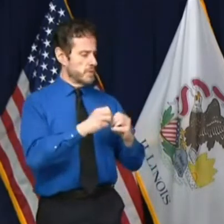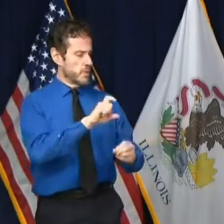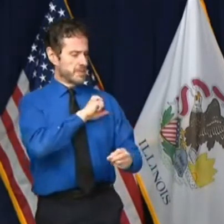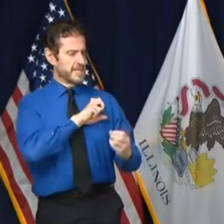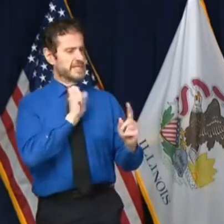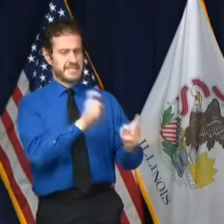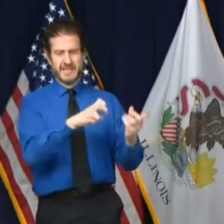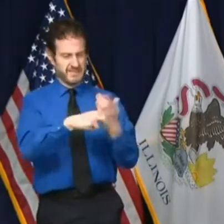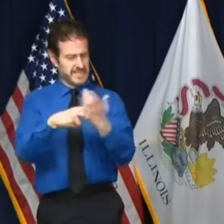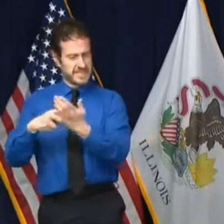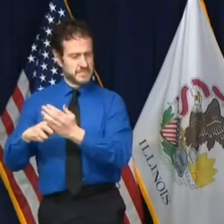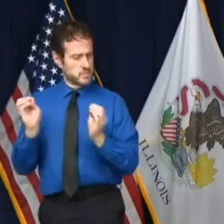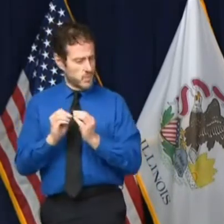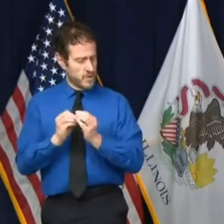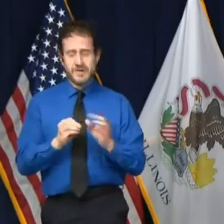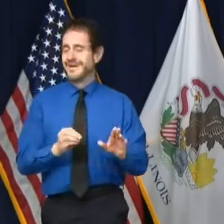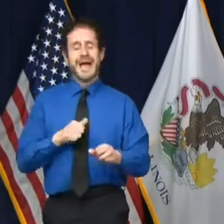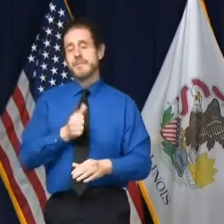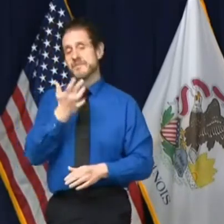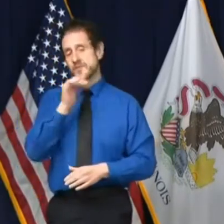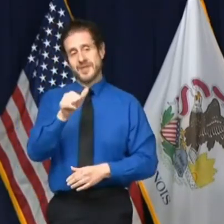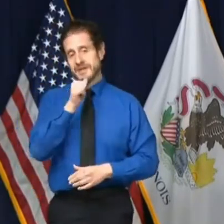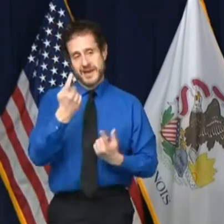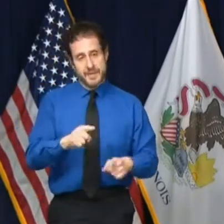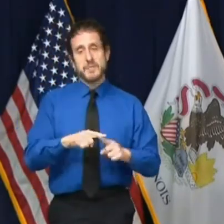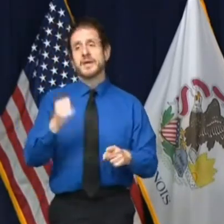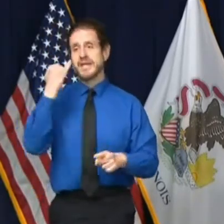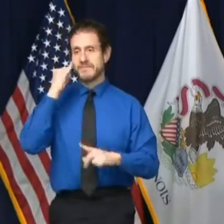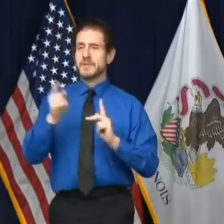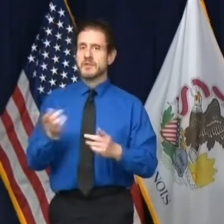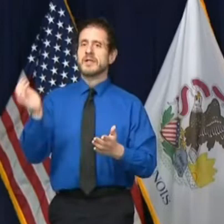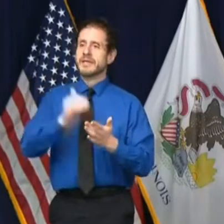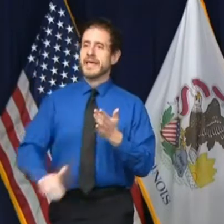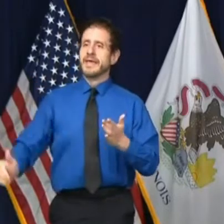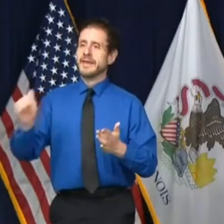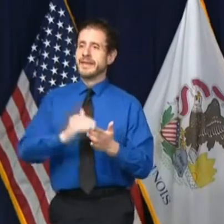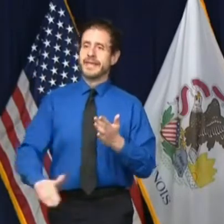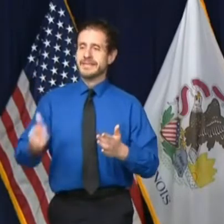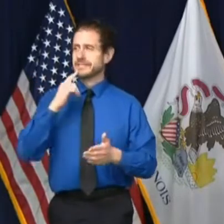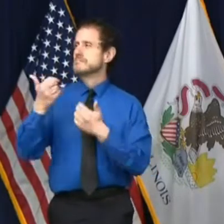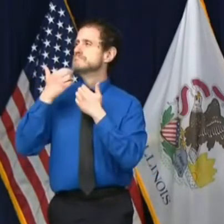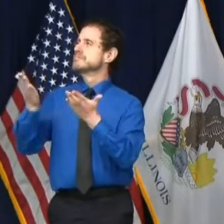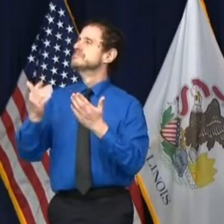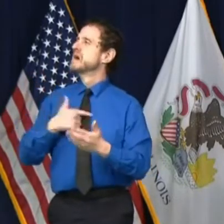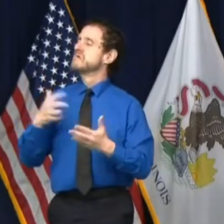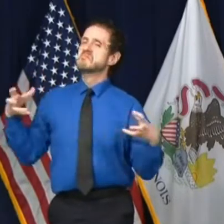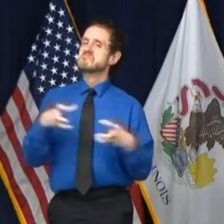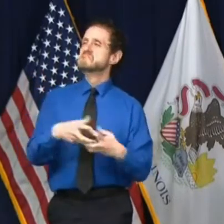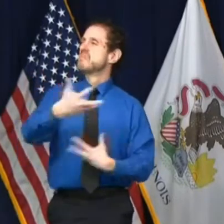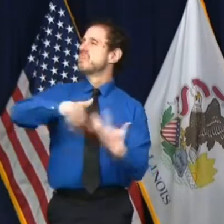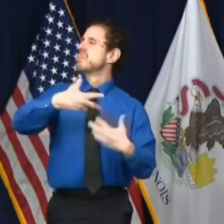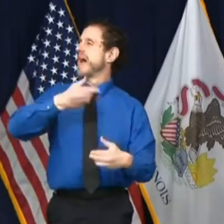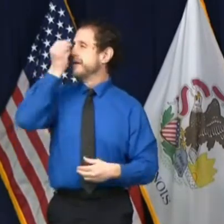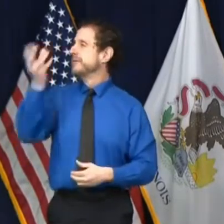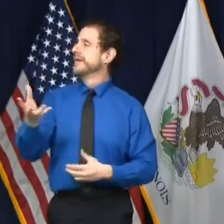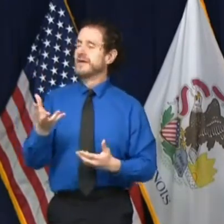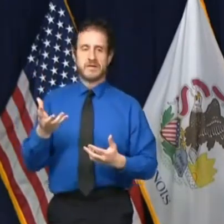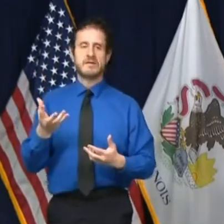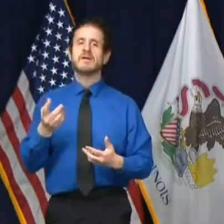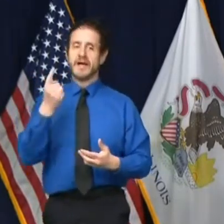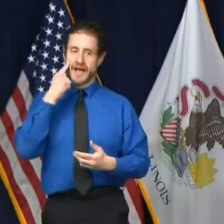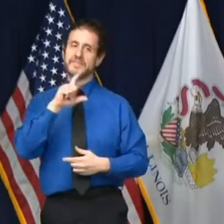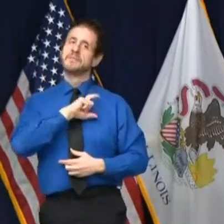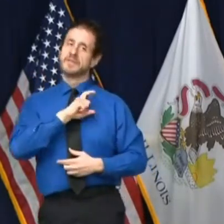that I prefer. But as I say, if people are being persistently defiant, I do think that local